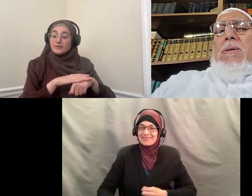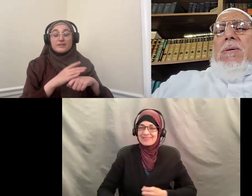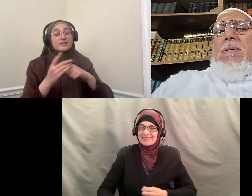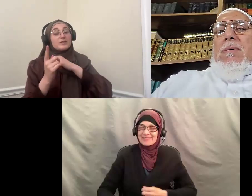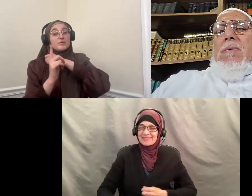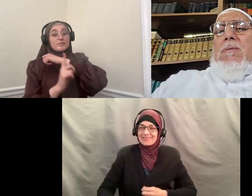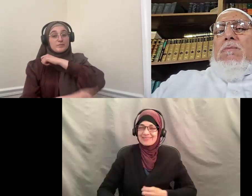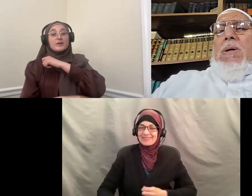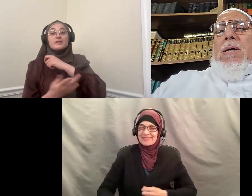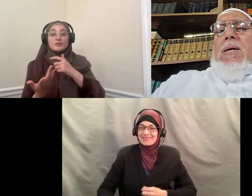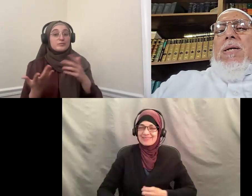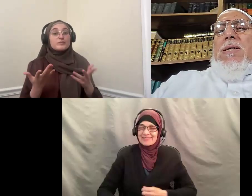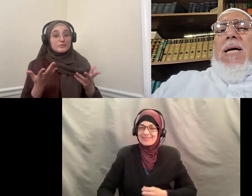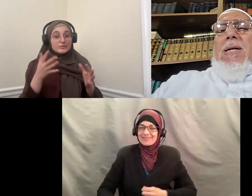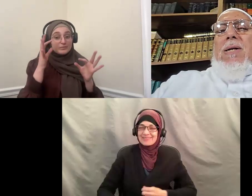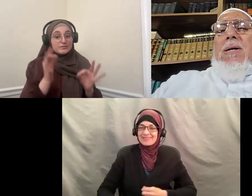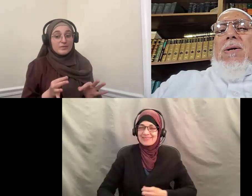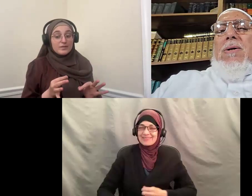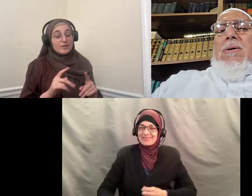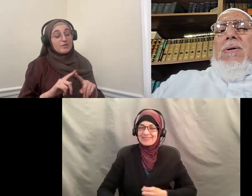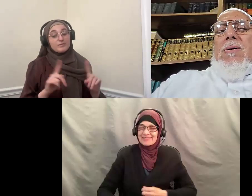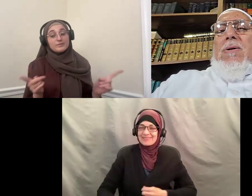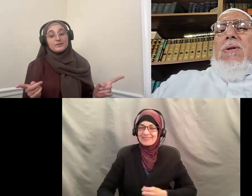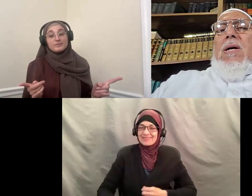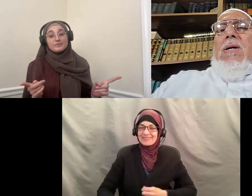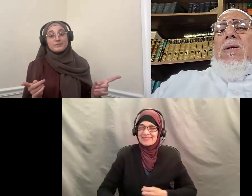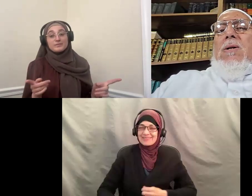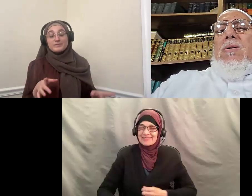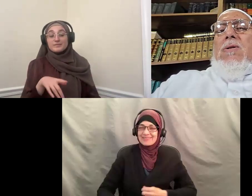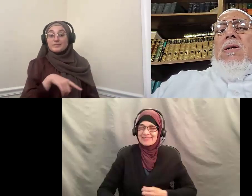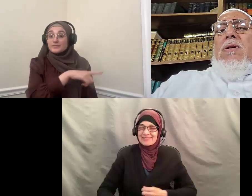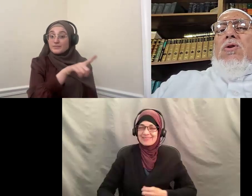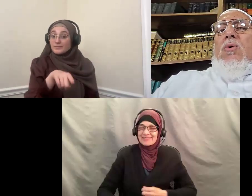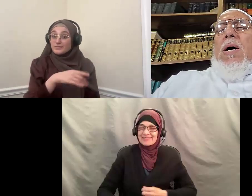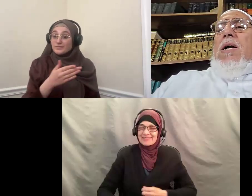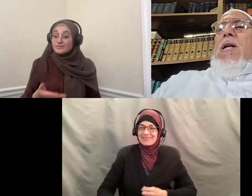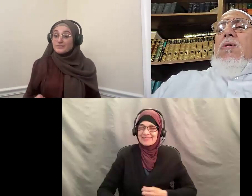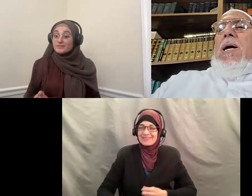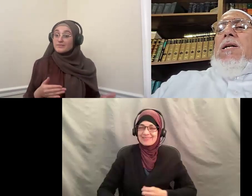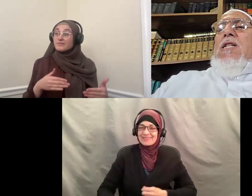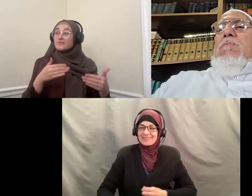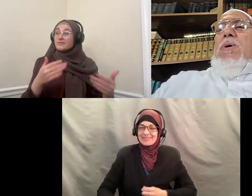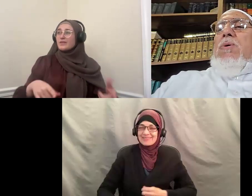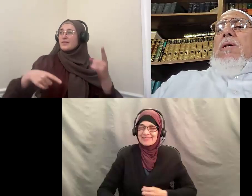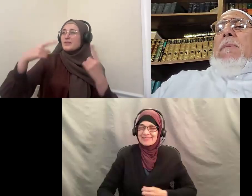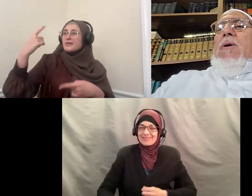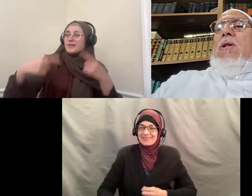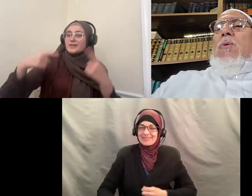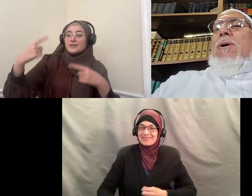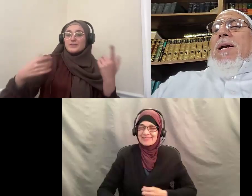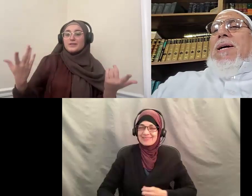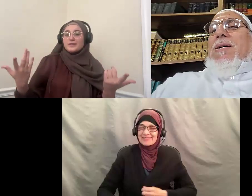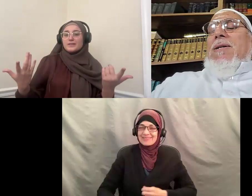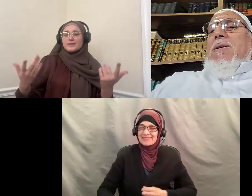punishment. But instead, they started to argue and dispute about